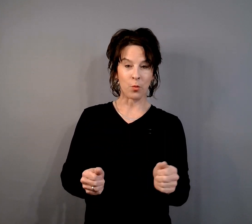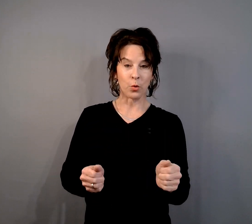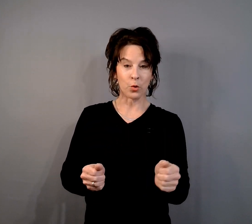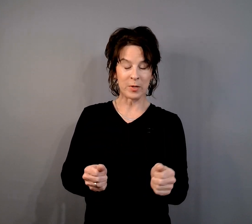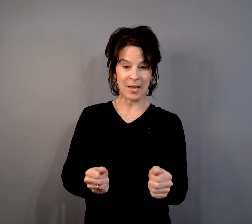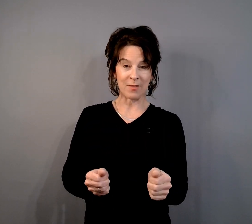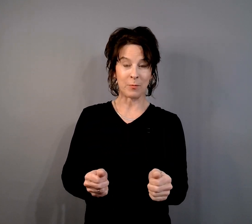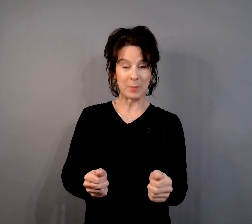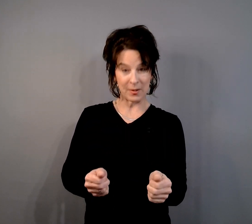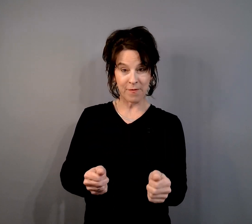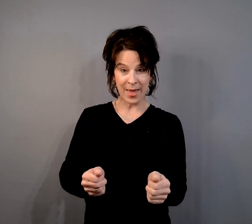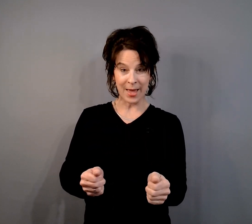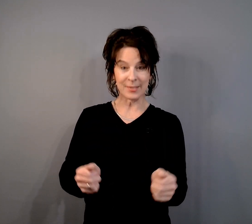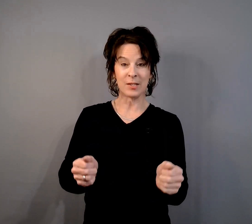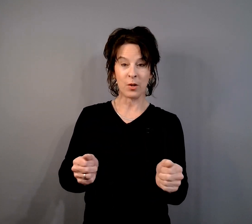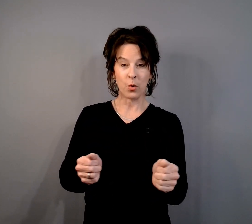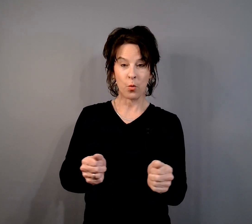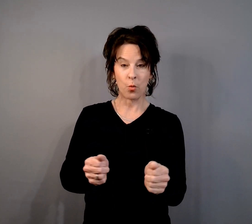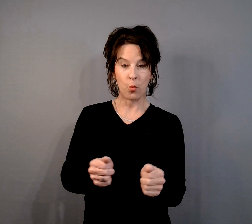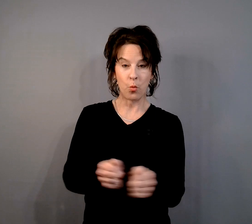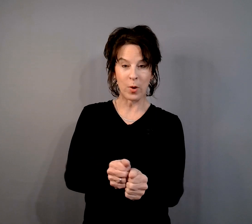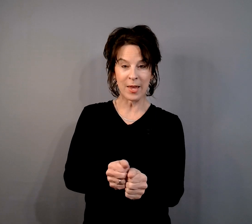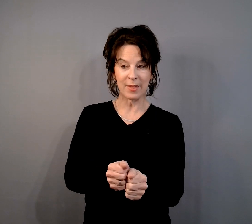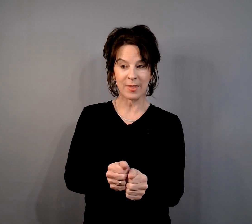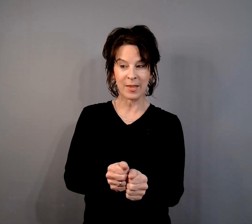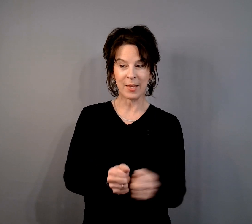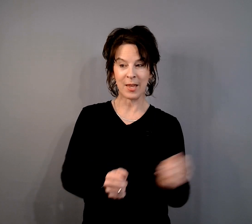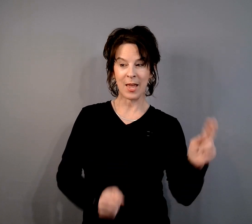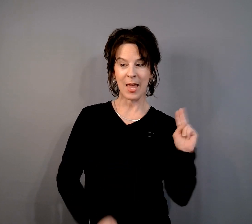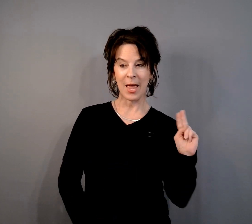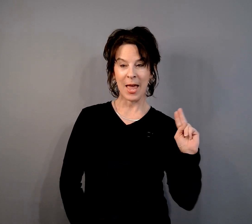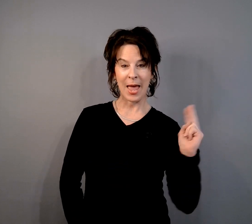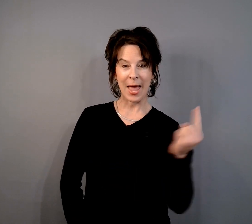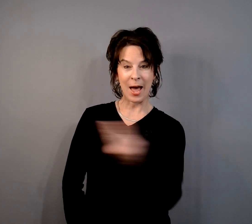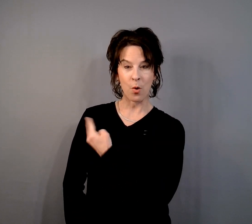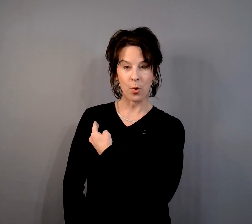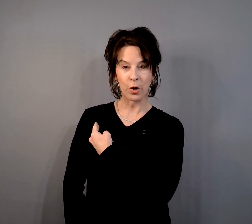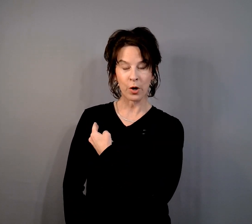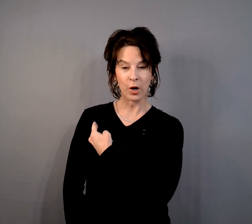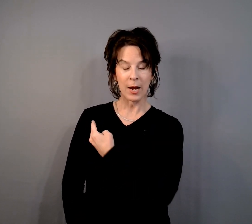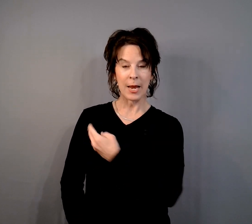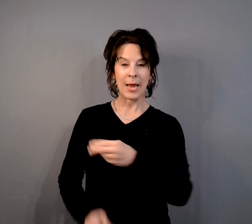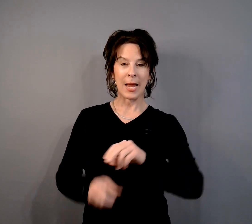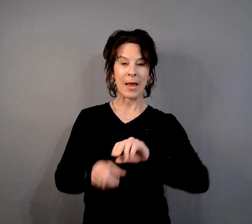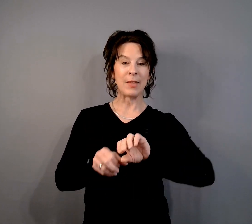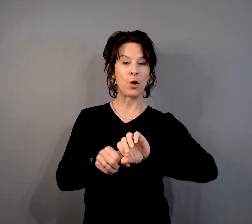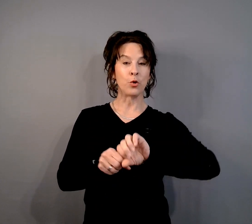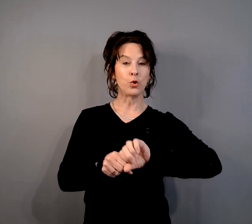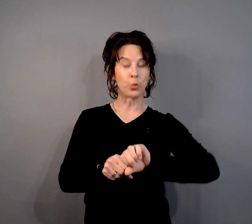we're going to have to be fast. With our, and then on